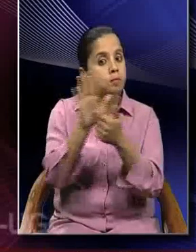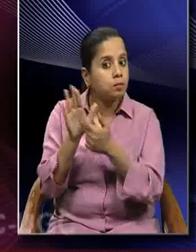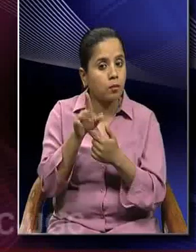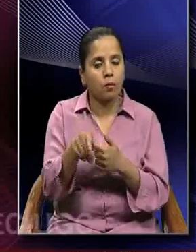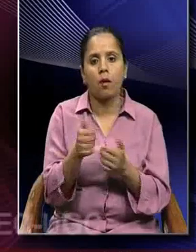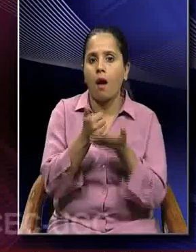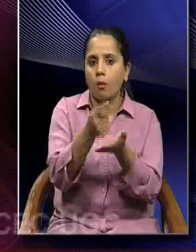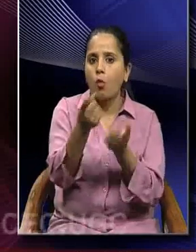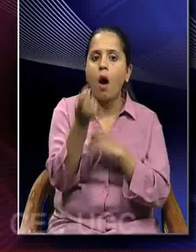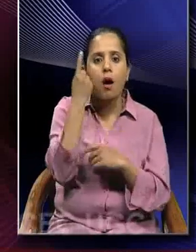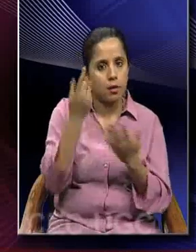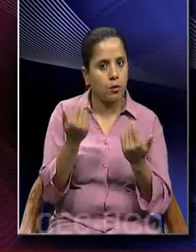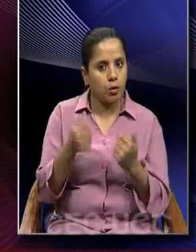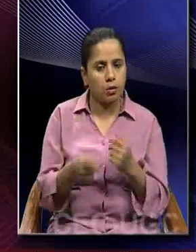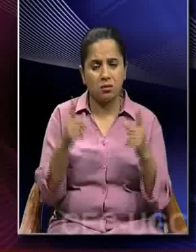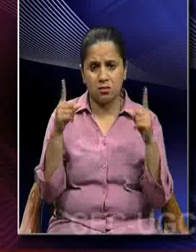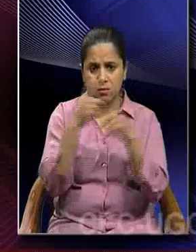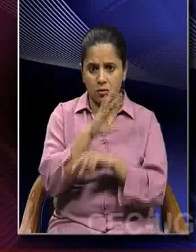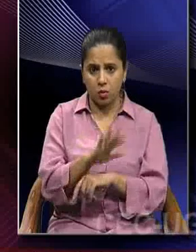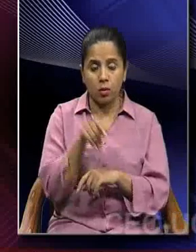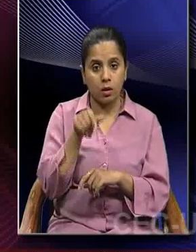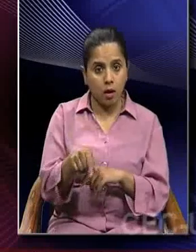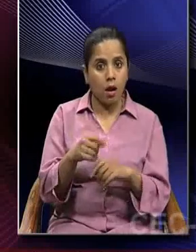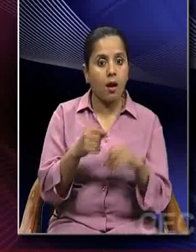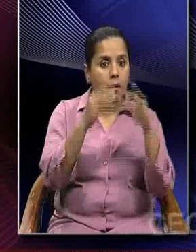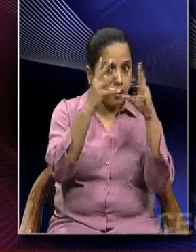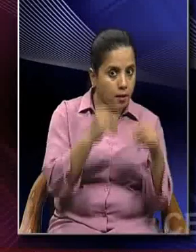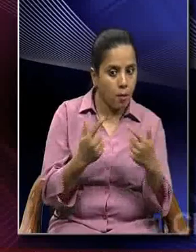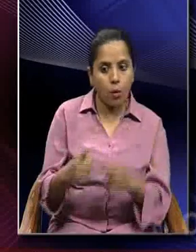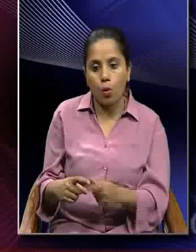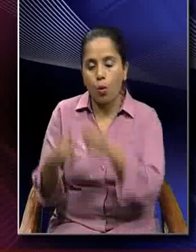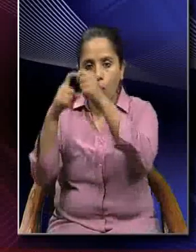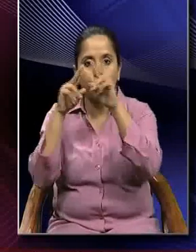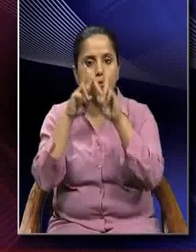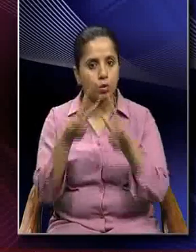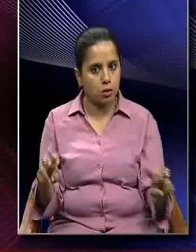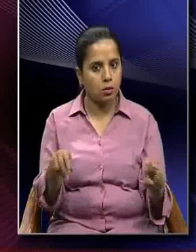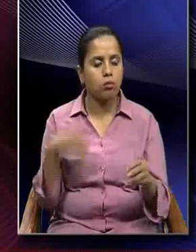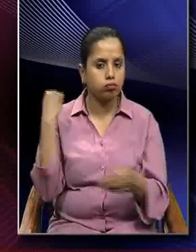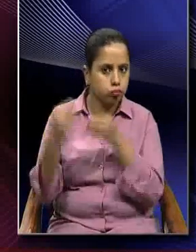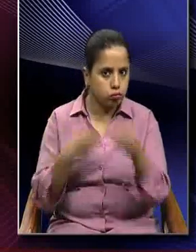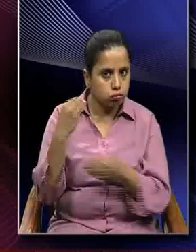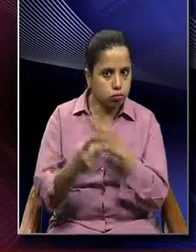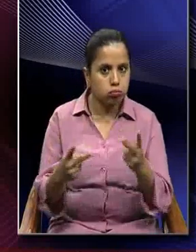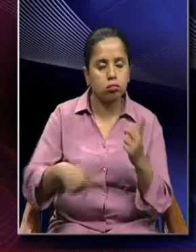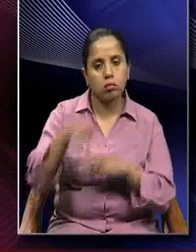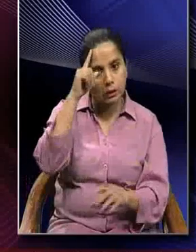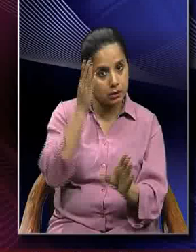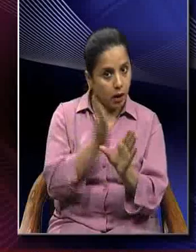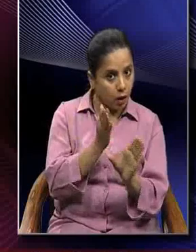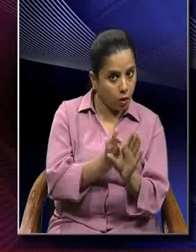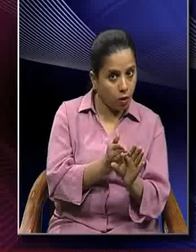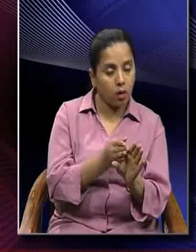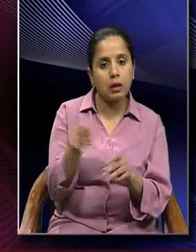you understand the complexities of quantitative and qualitative research traditions within psychology